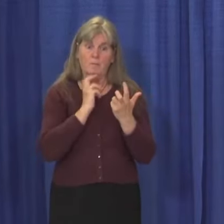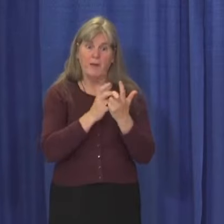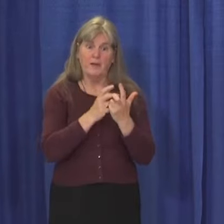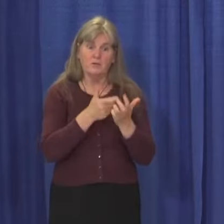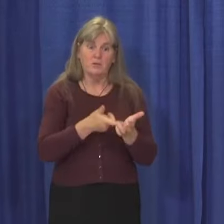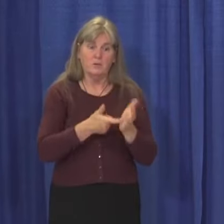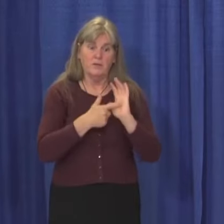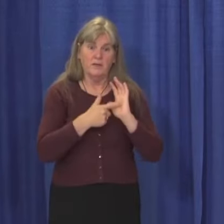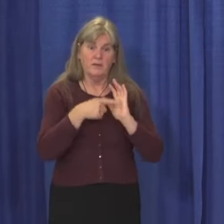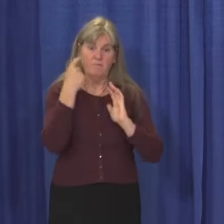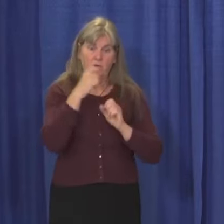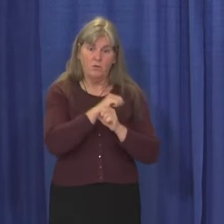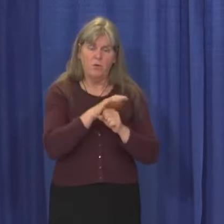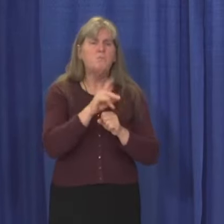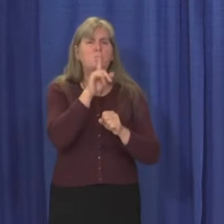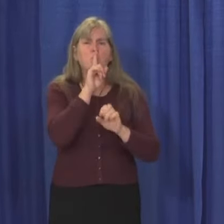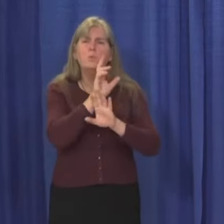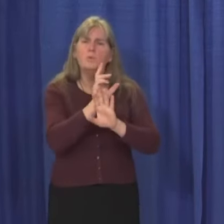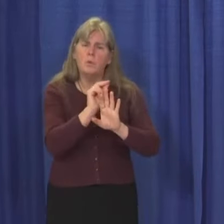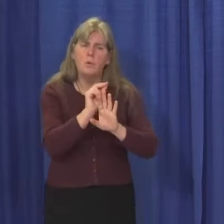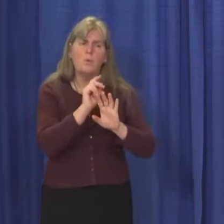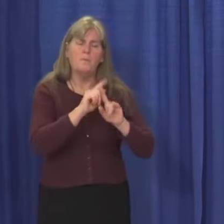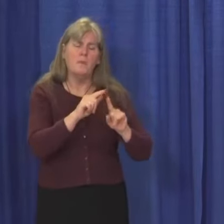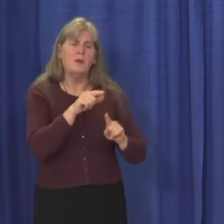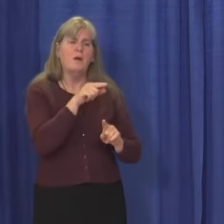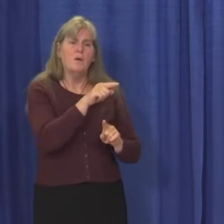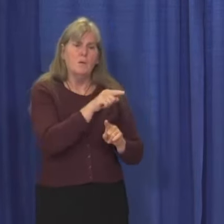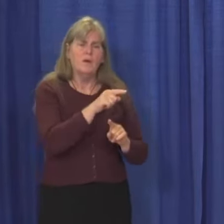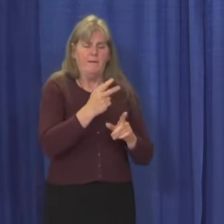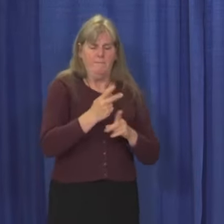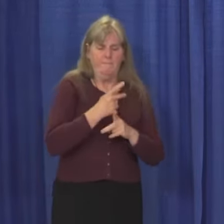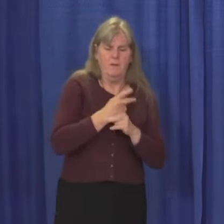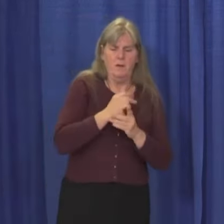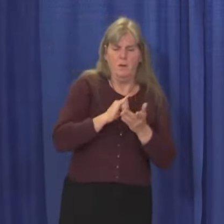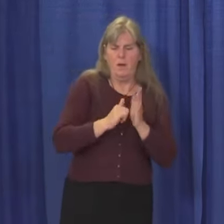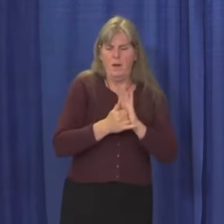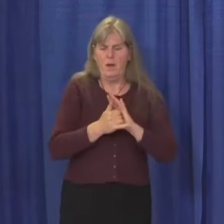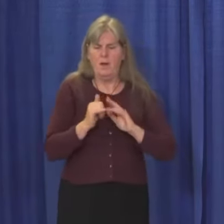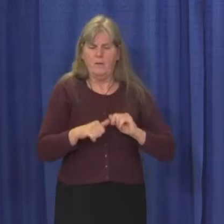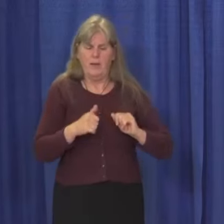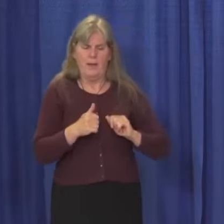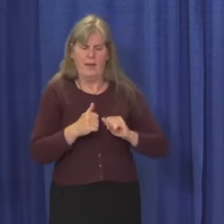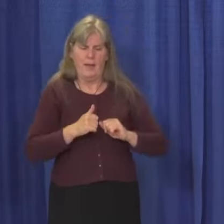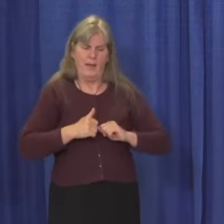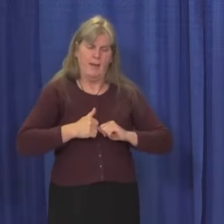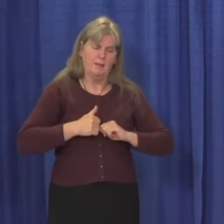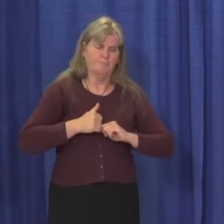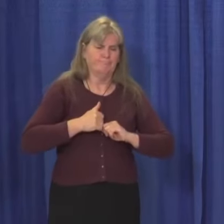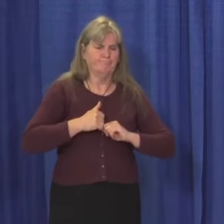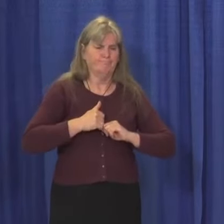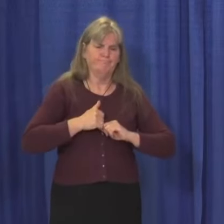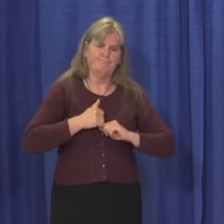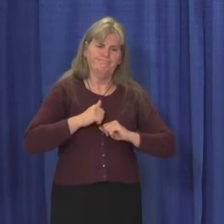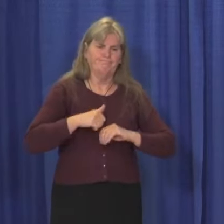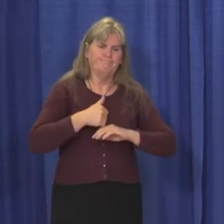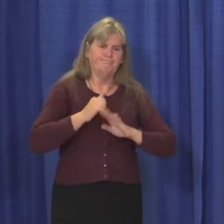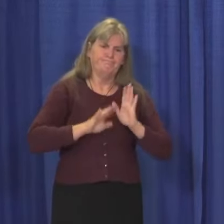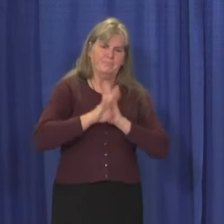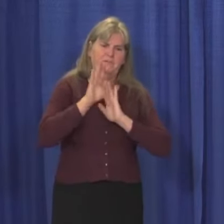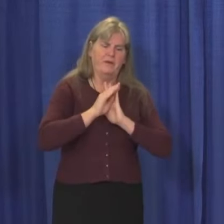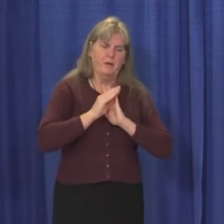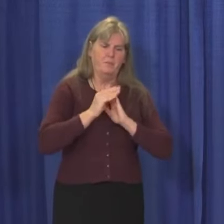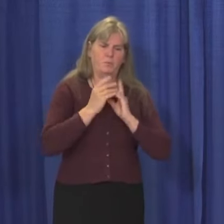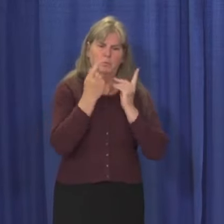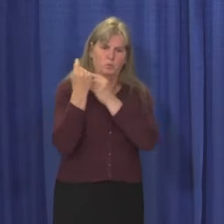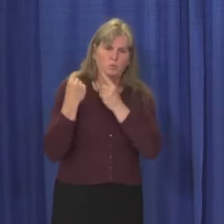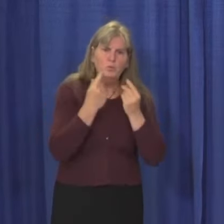integrating COVID control into our normal our normal way of handling communicable disease control, with